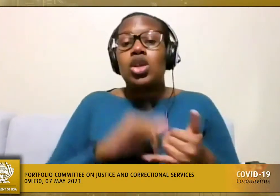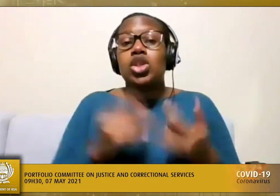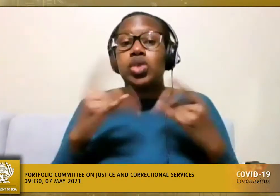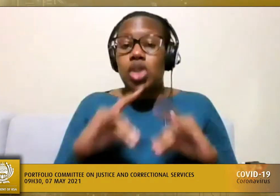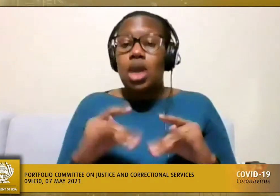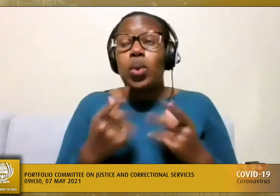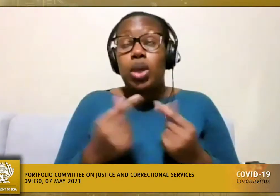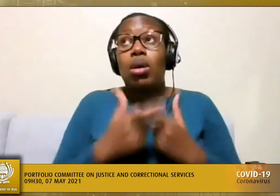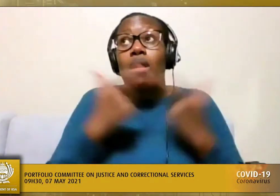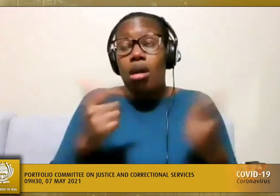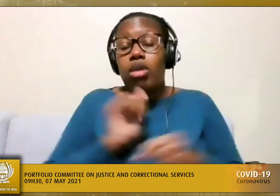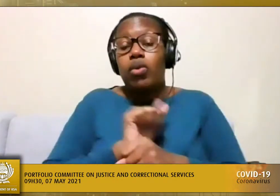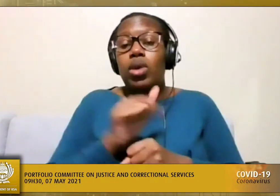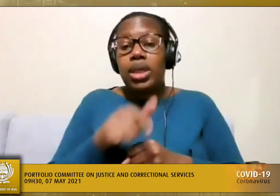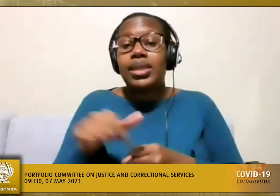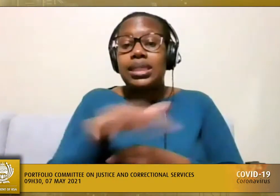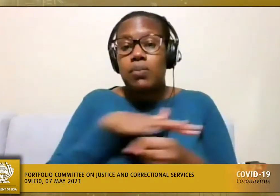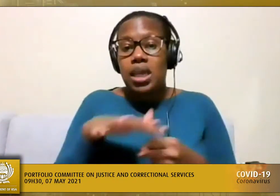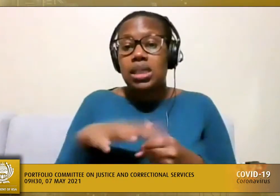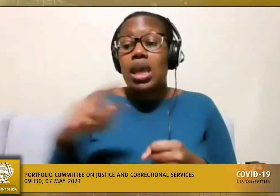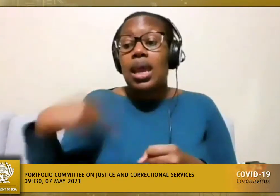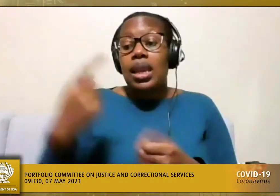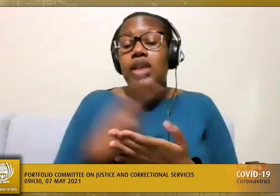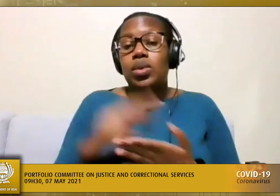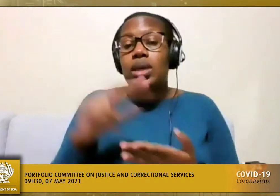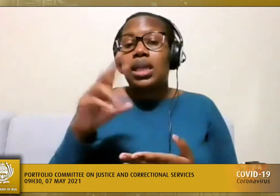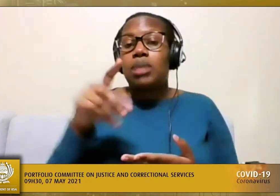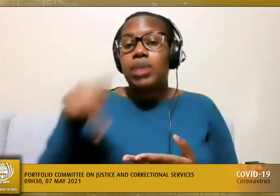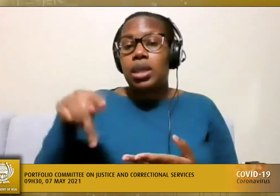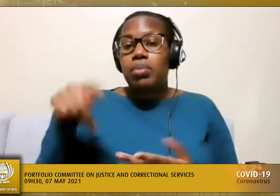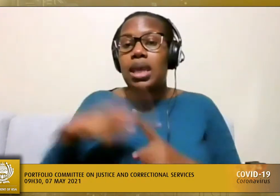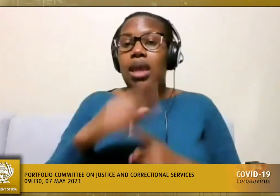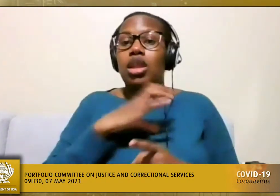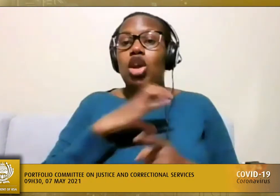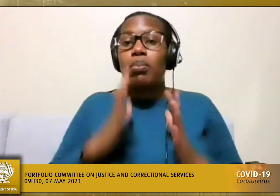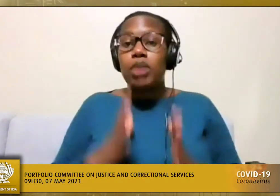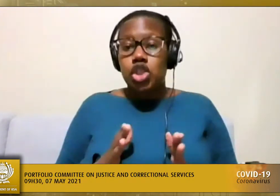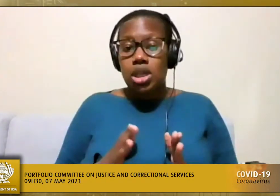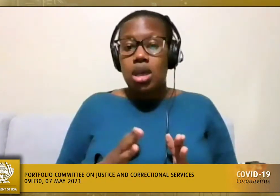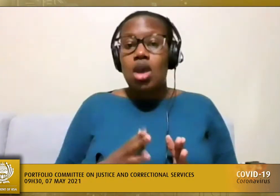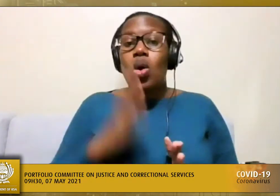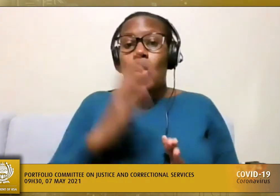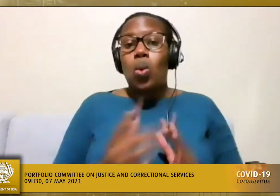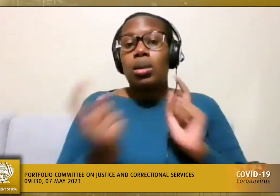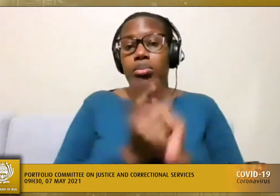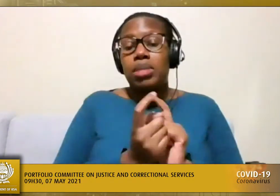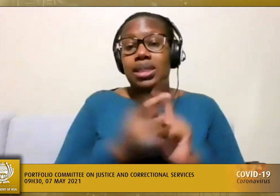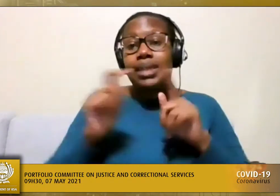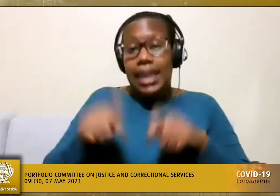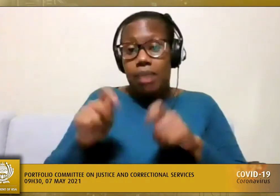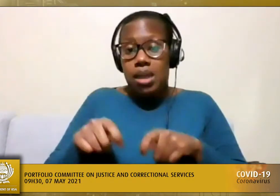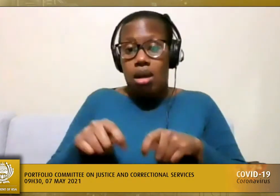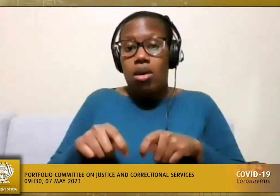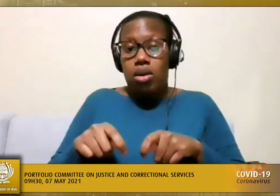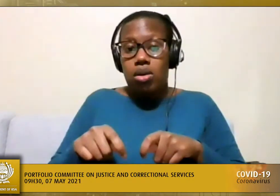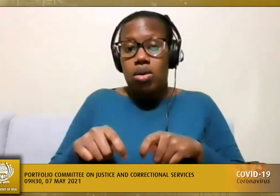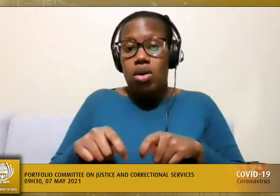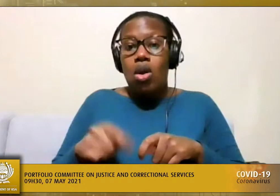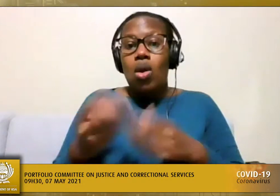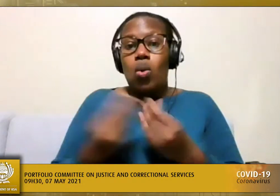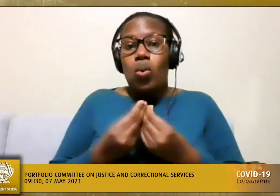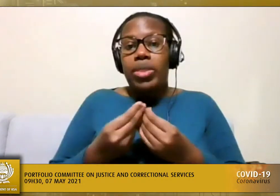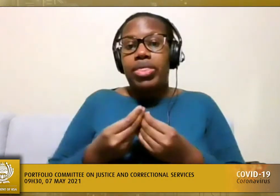a lot of work in this space and just next week the ndpp and the commissioner will be meeting in Cape Town with the colleagues from